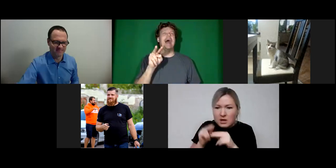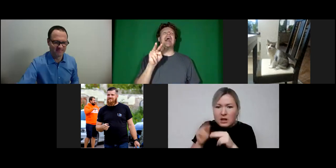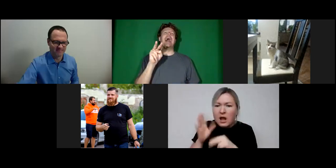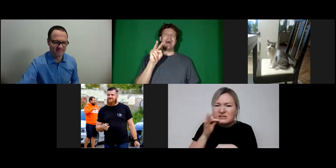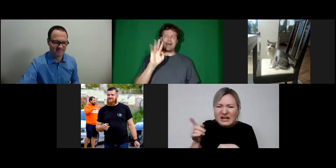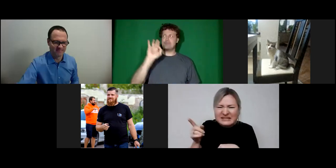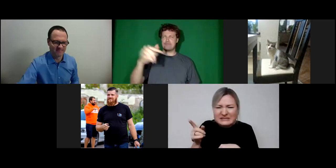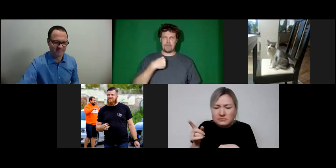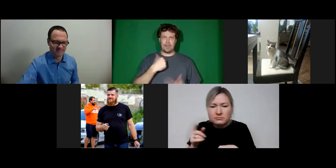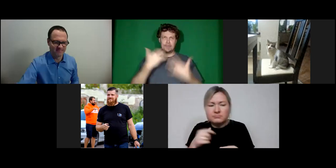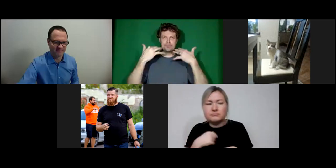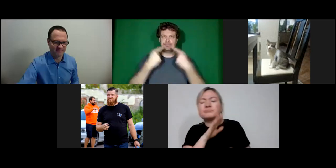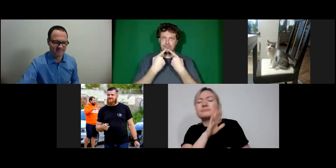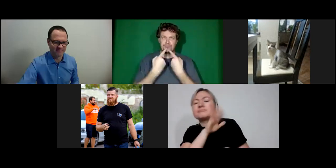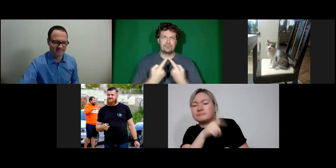other.